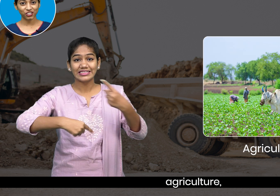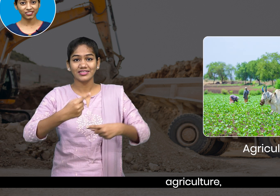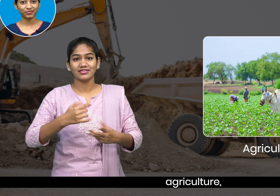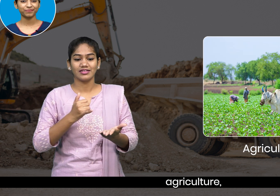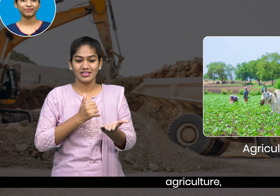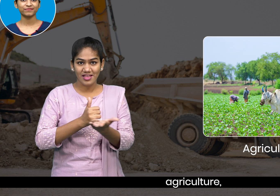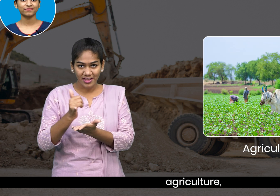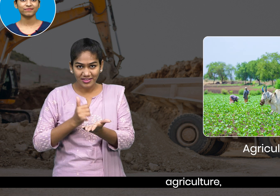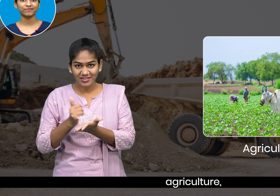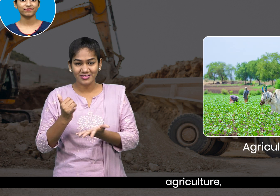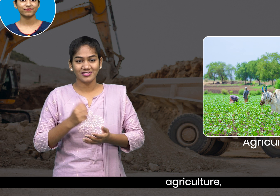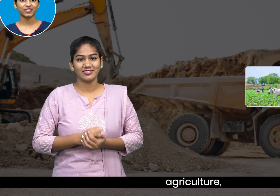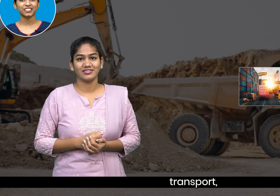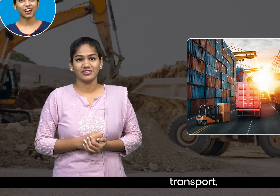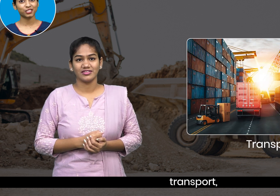agriculture,